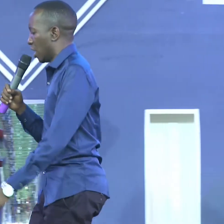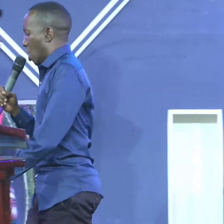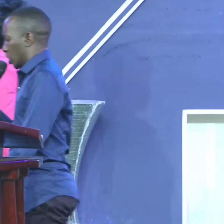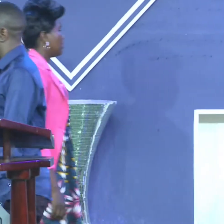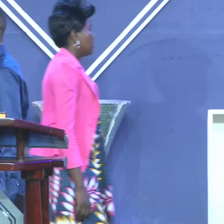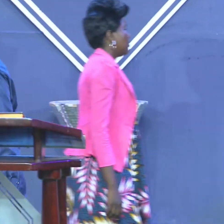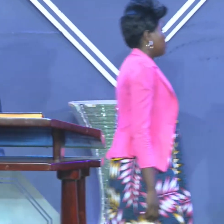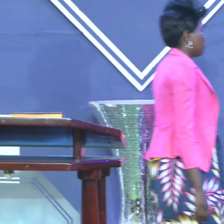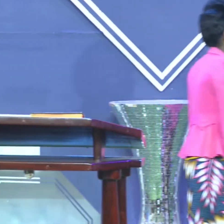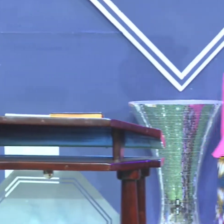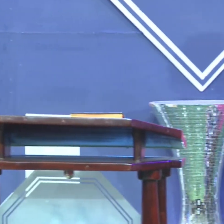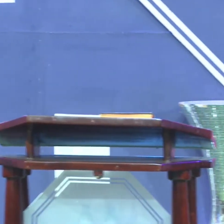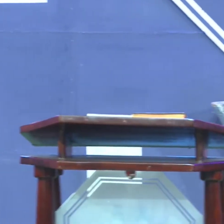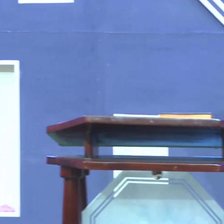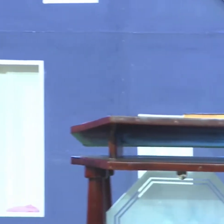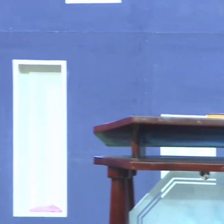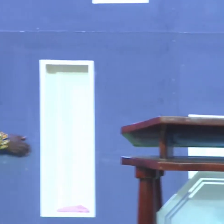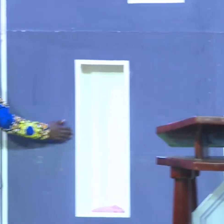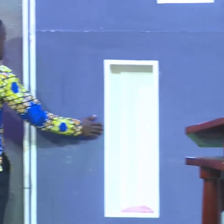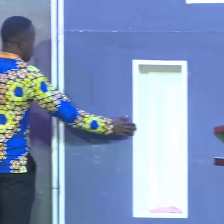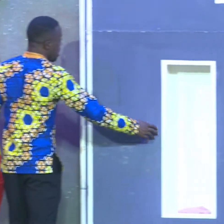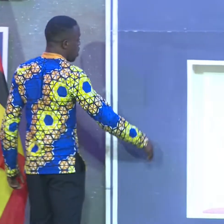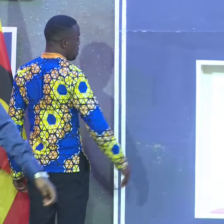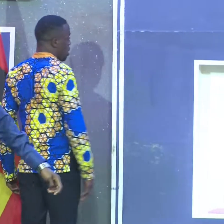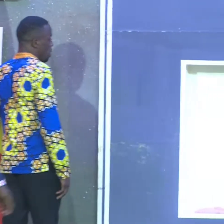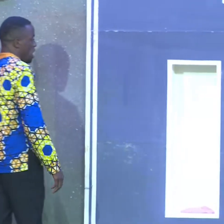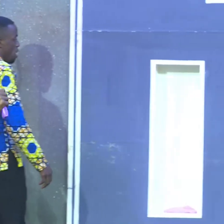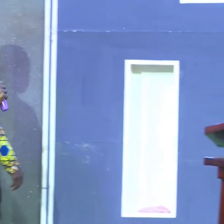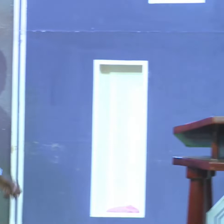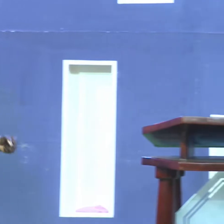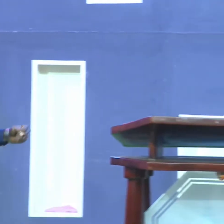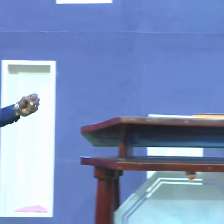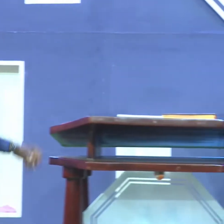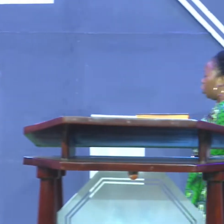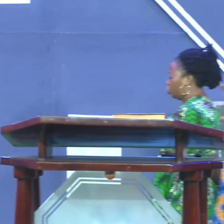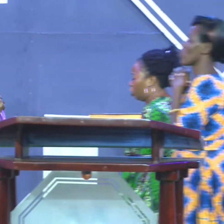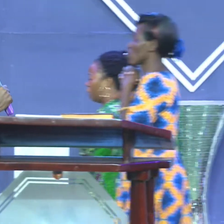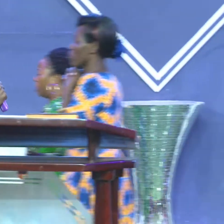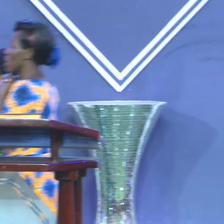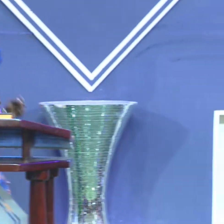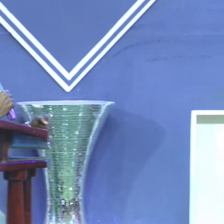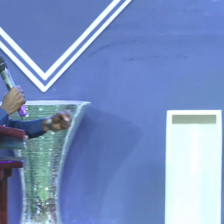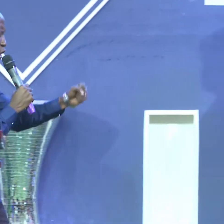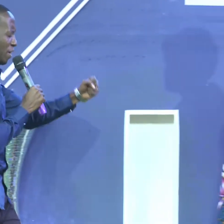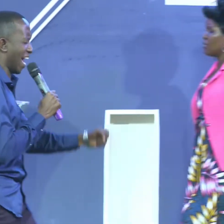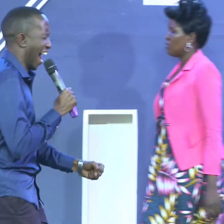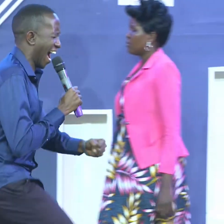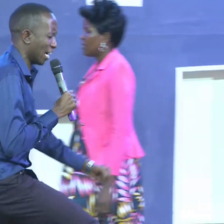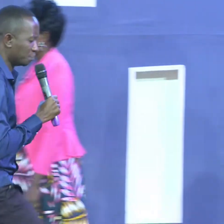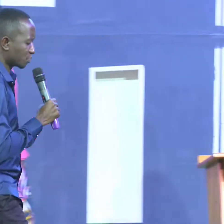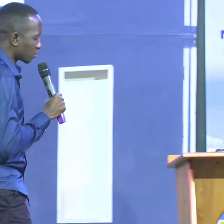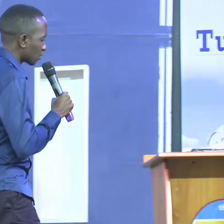shandayaraboseteyereba katonda atulokola katonda atuyamba katonda atusumulula katonda atujja